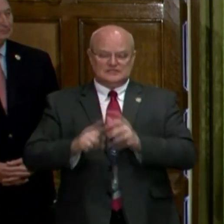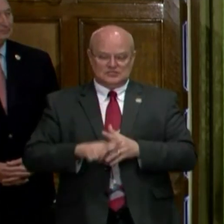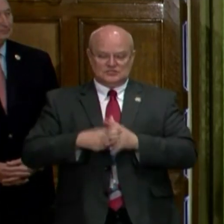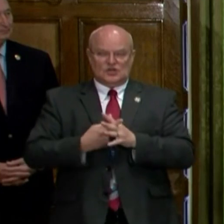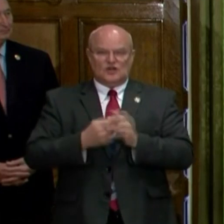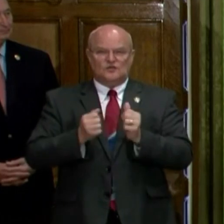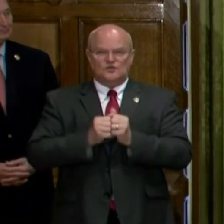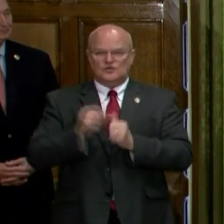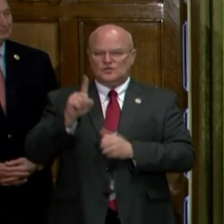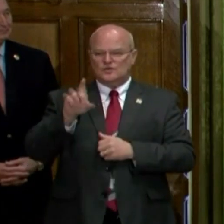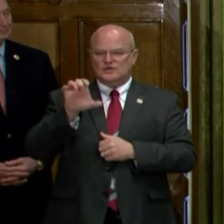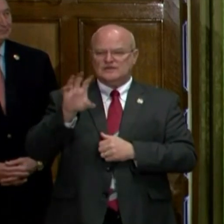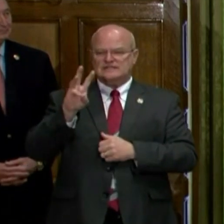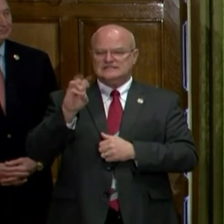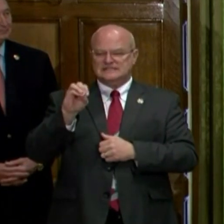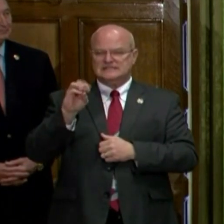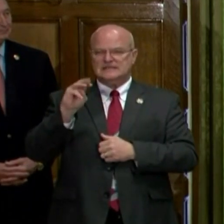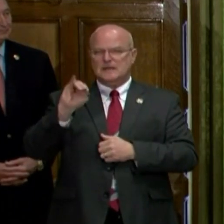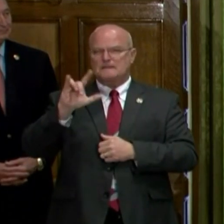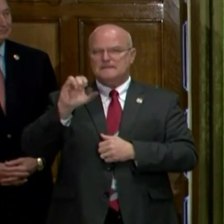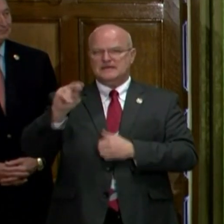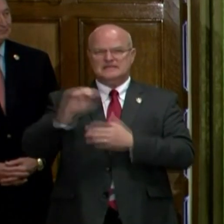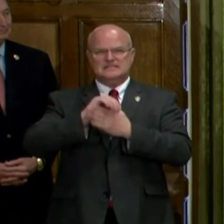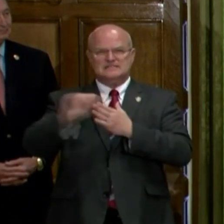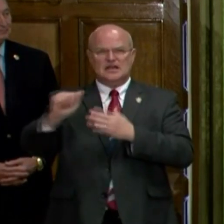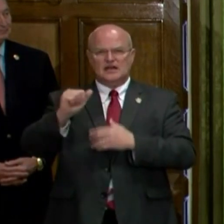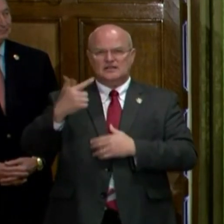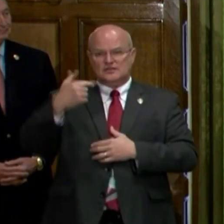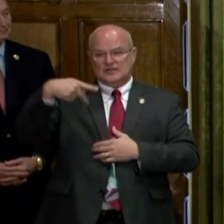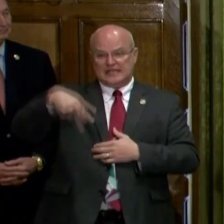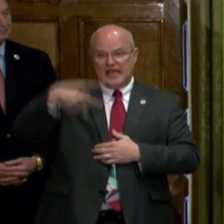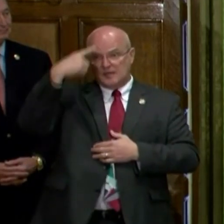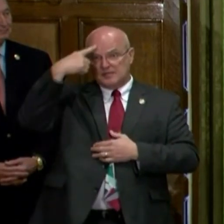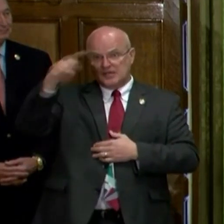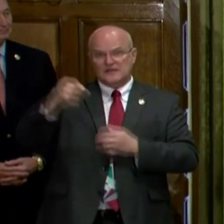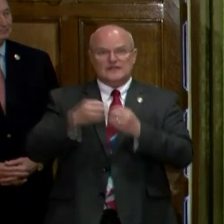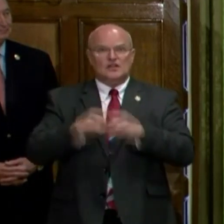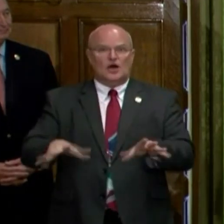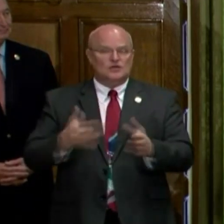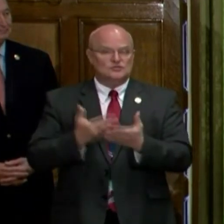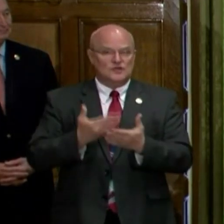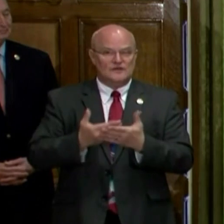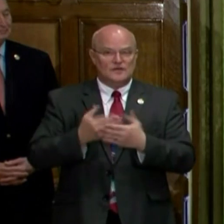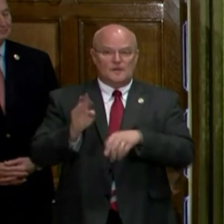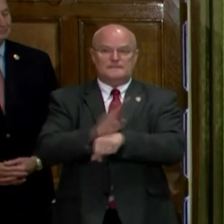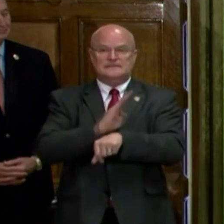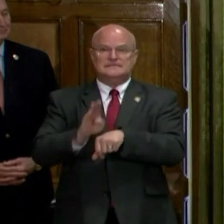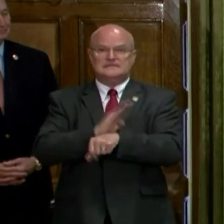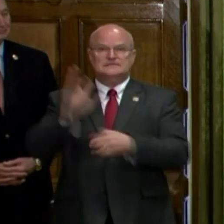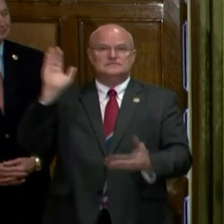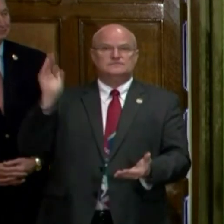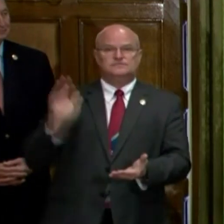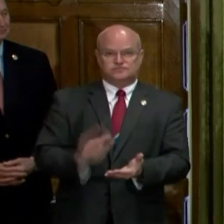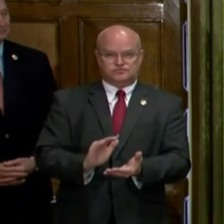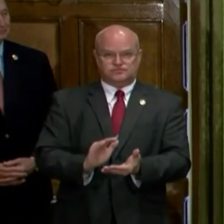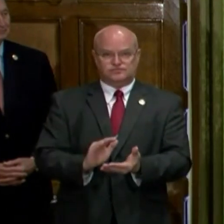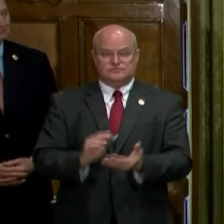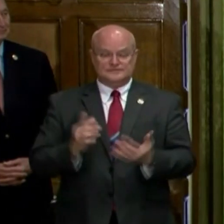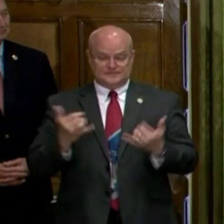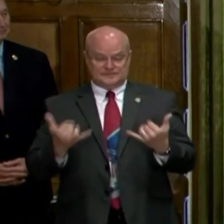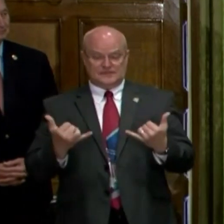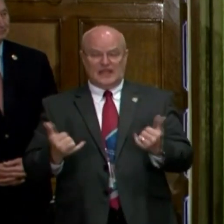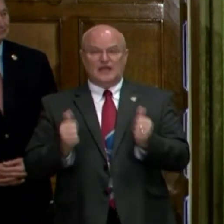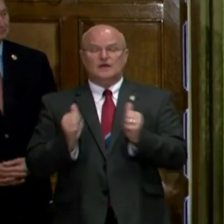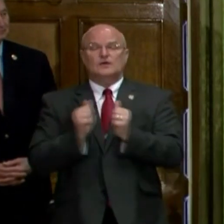with the $160 million gap because of the lost revenue because of business slowdown. And now